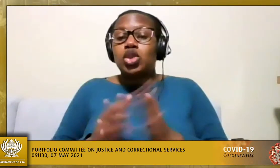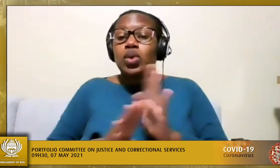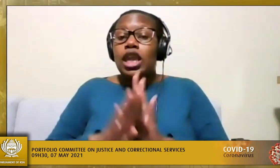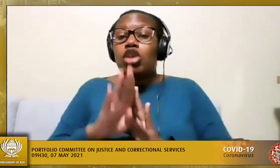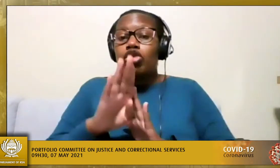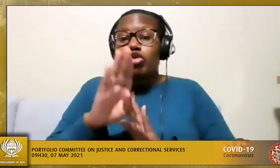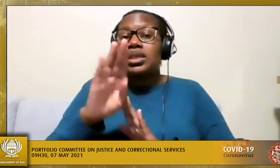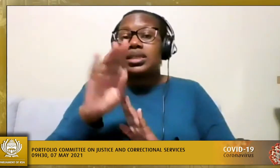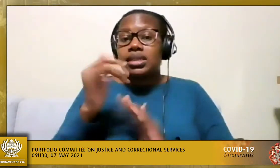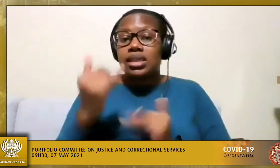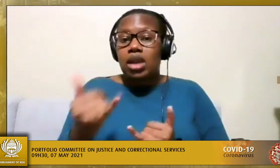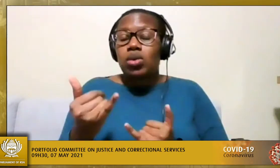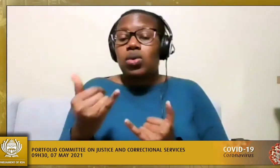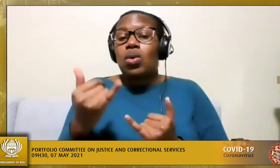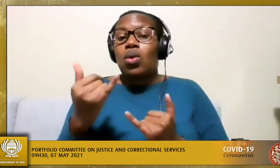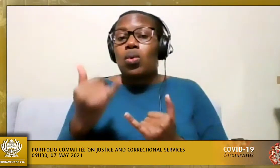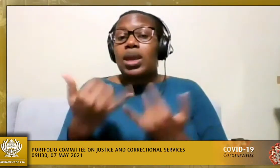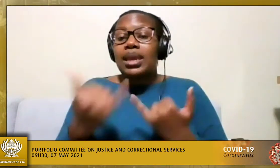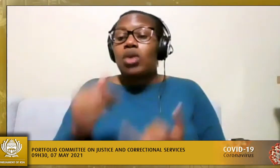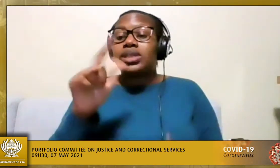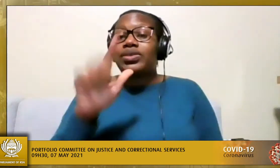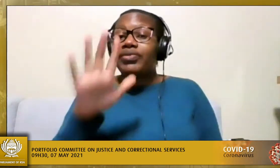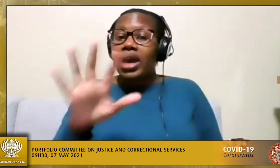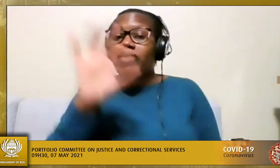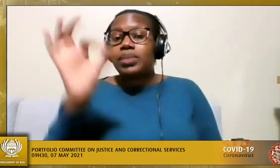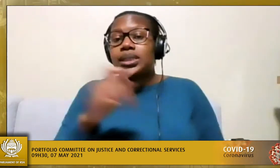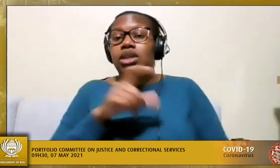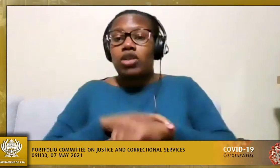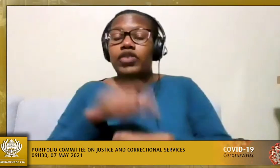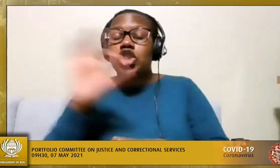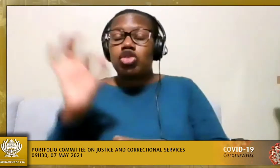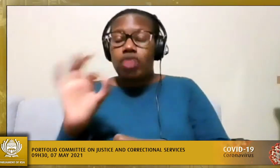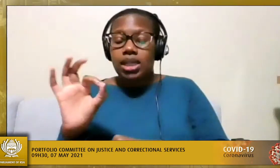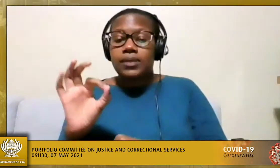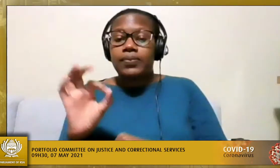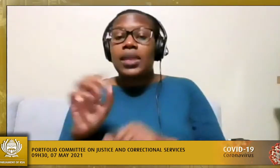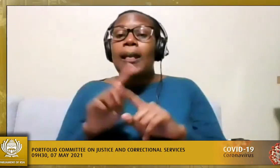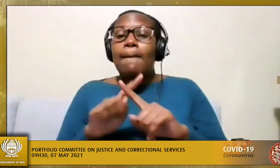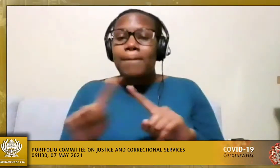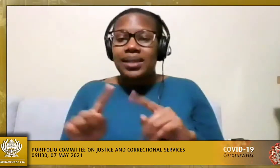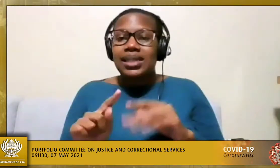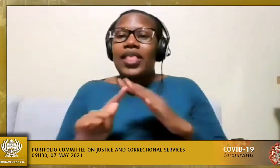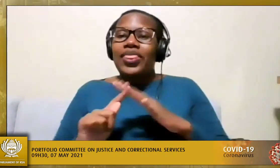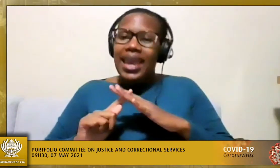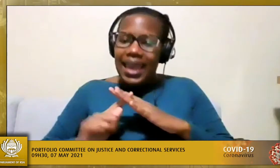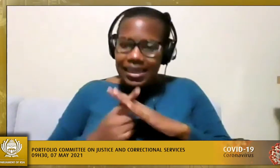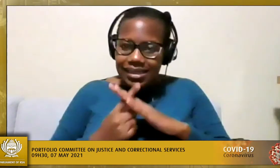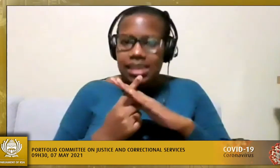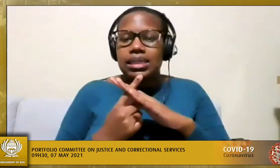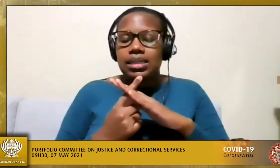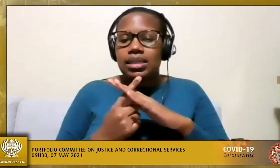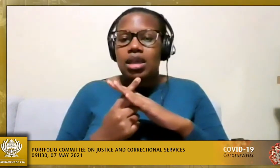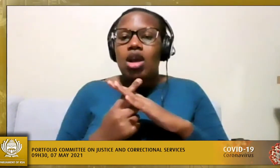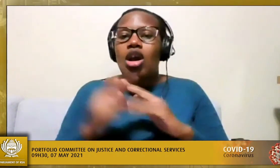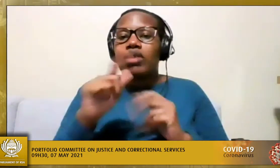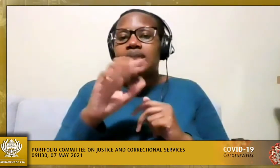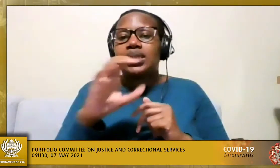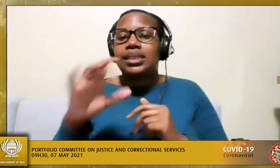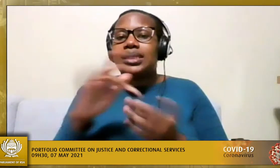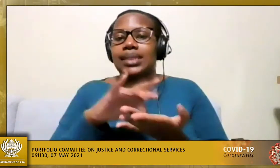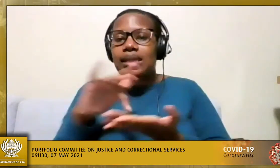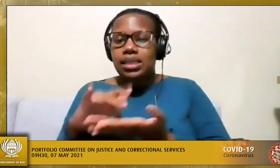process the way we stood at a 75 conviction rate but the essence of the the judicella case Center